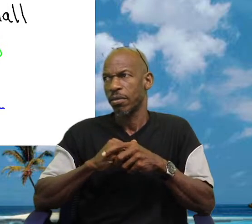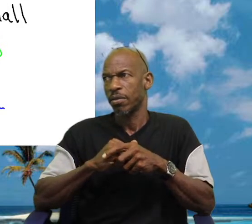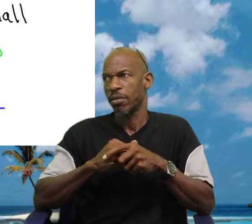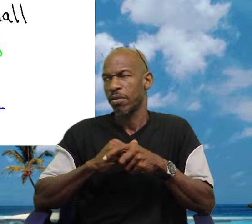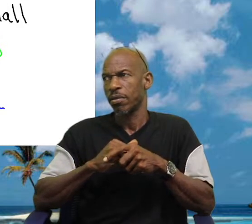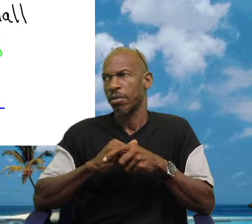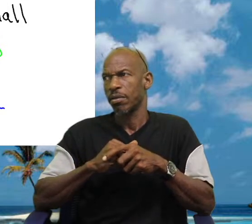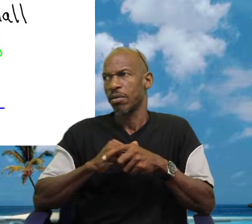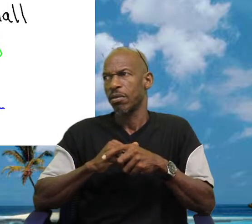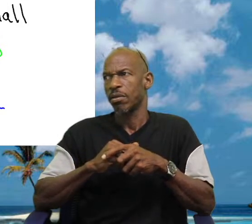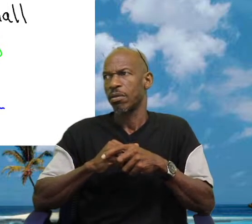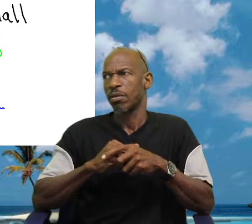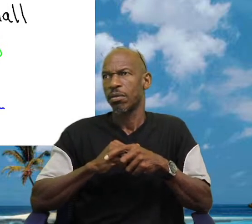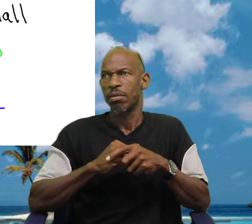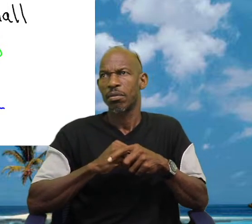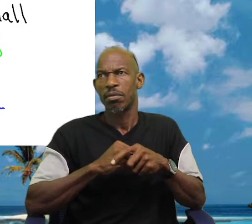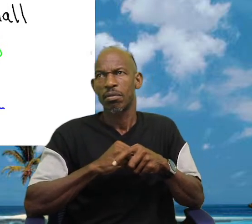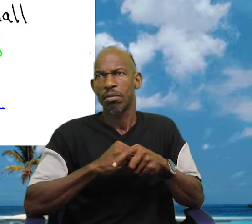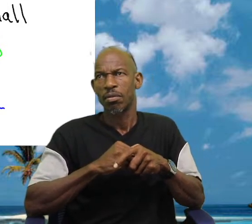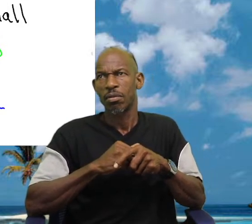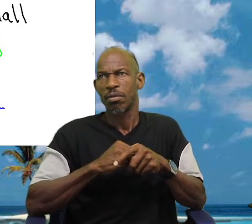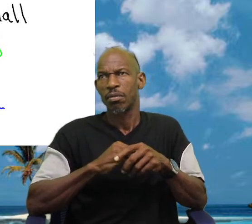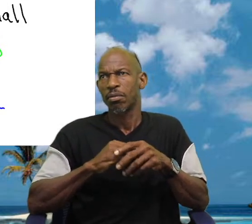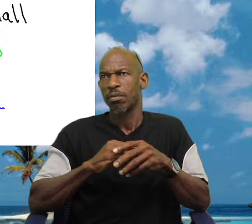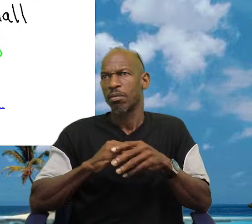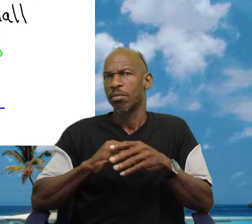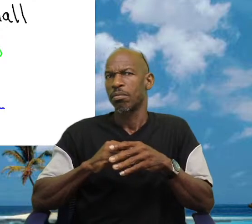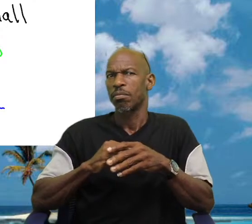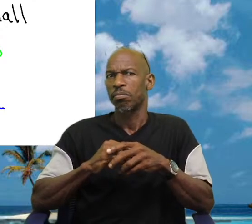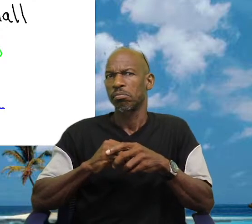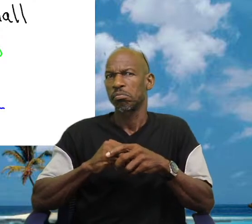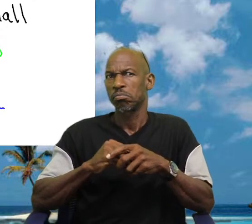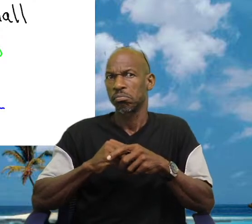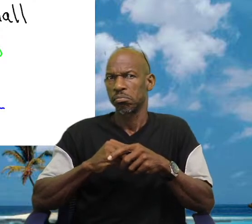green. That word is, when I see that by itself,